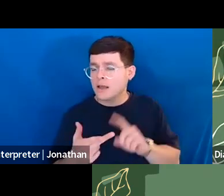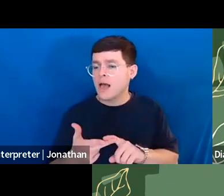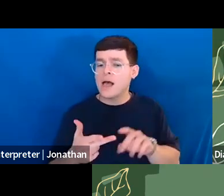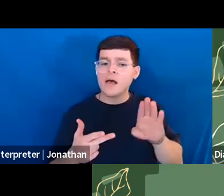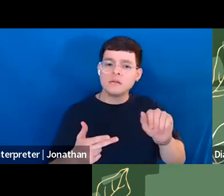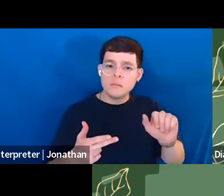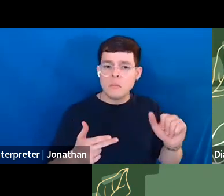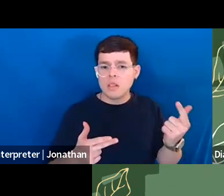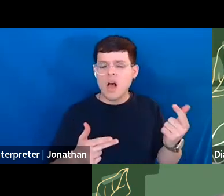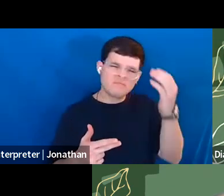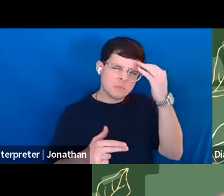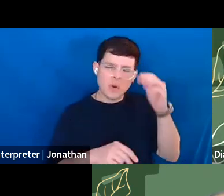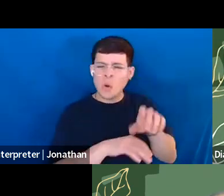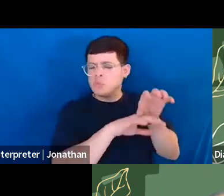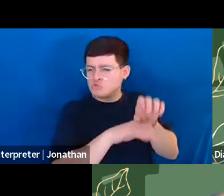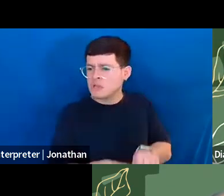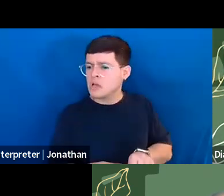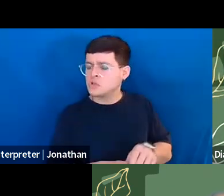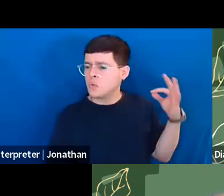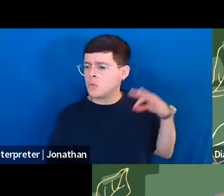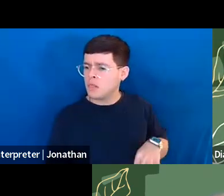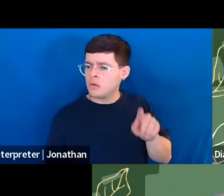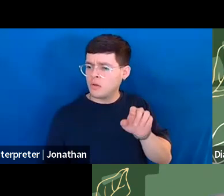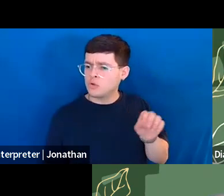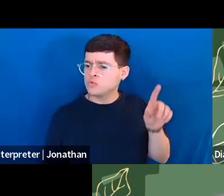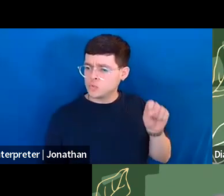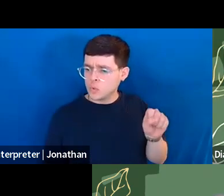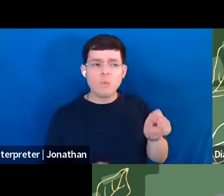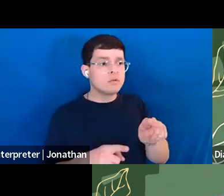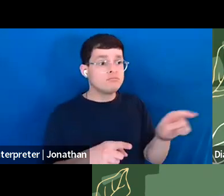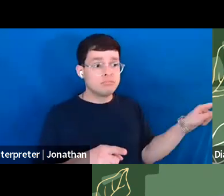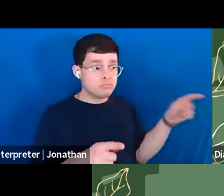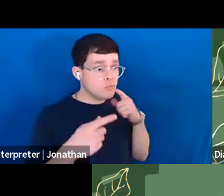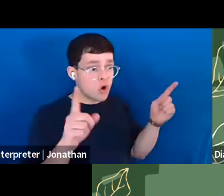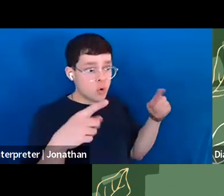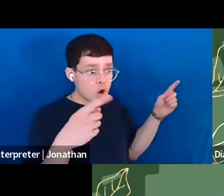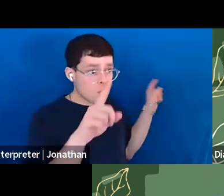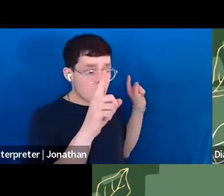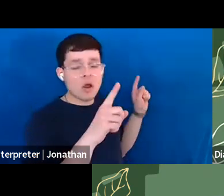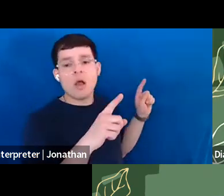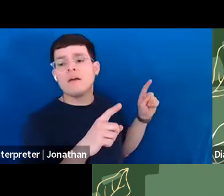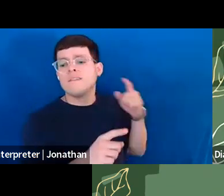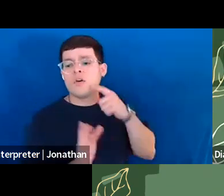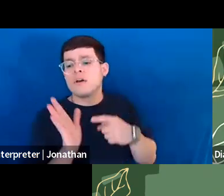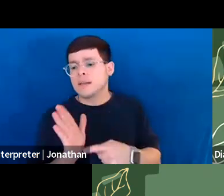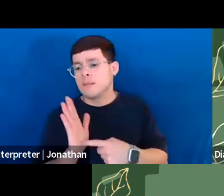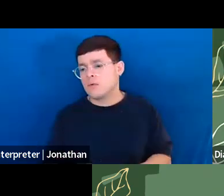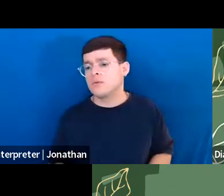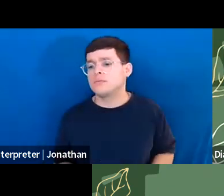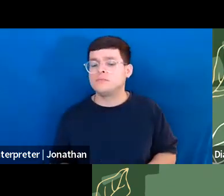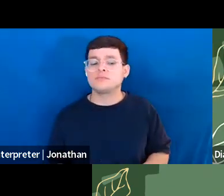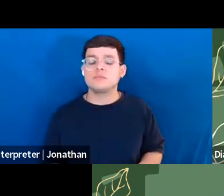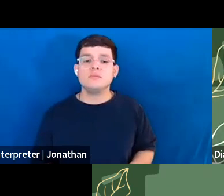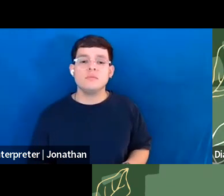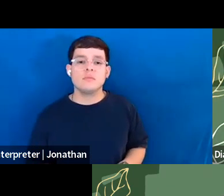of the traditional tools that I think folks have used elsewhere. For example, if